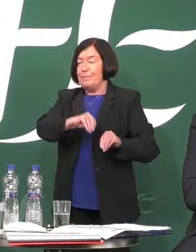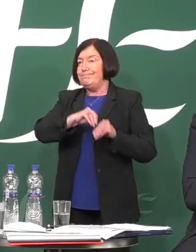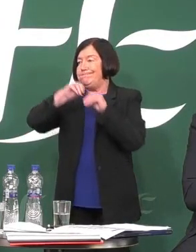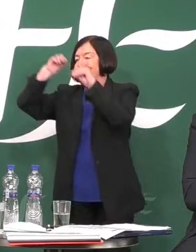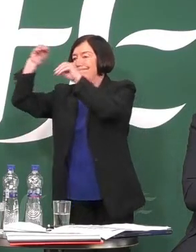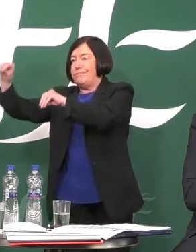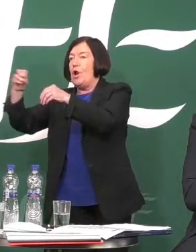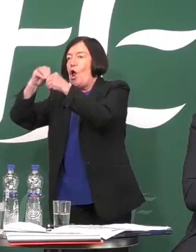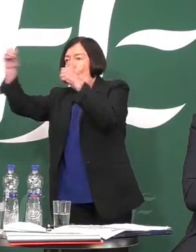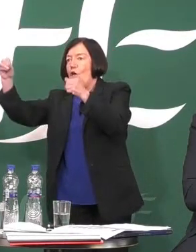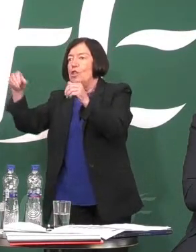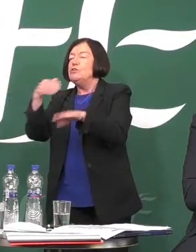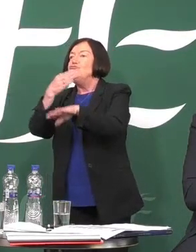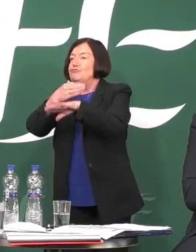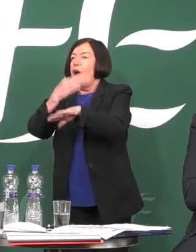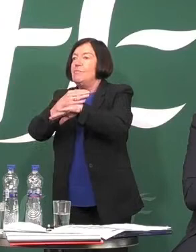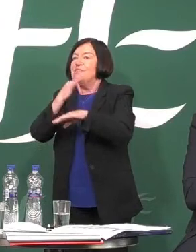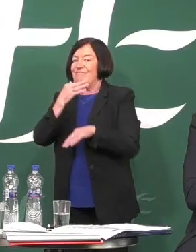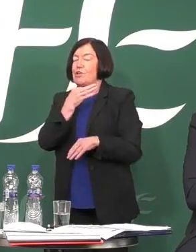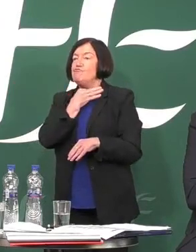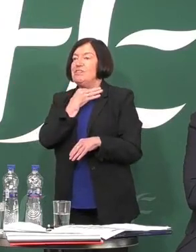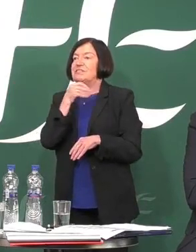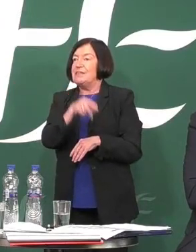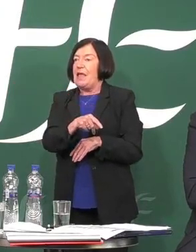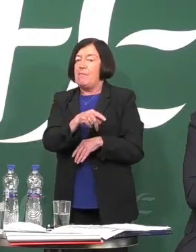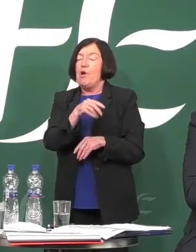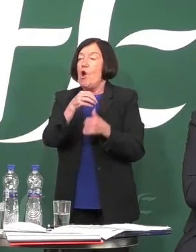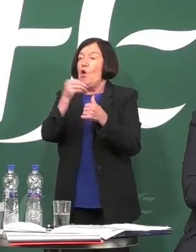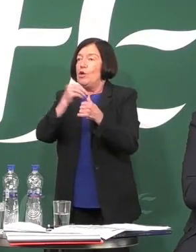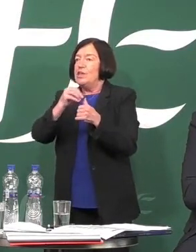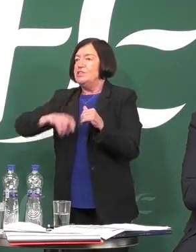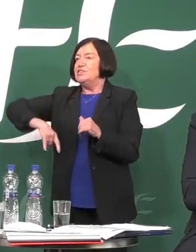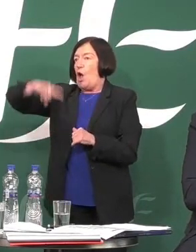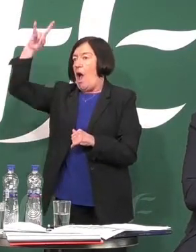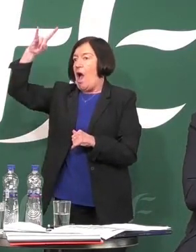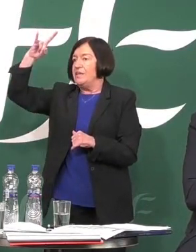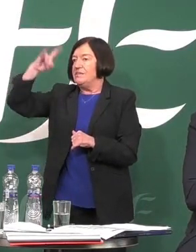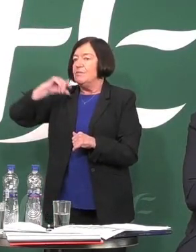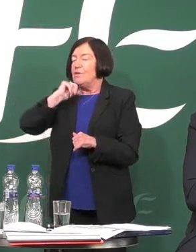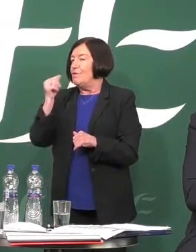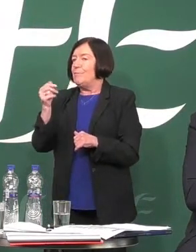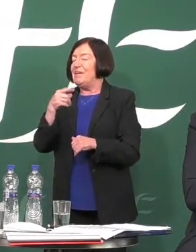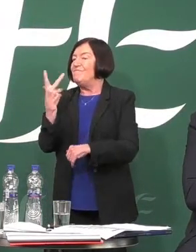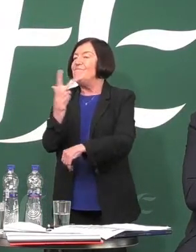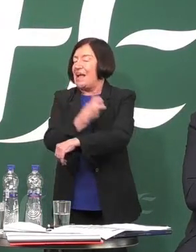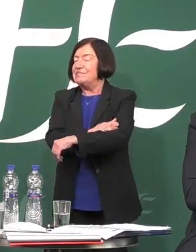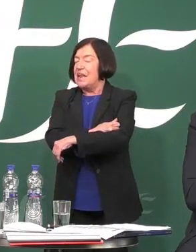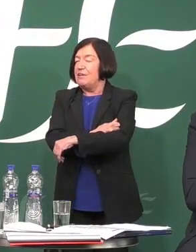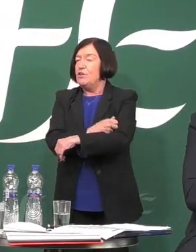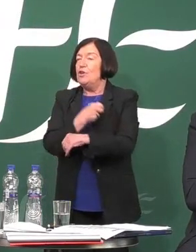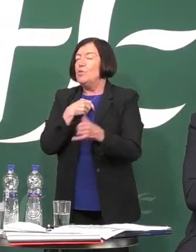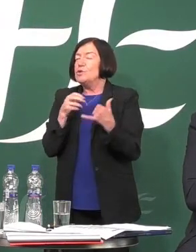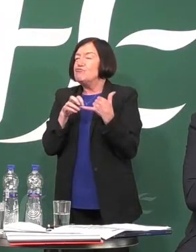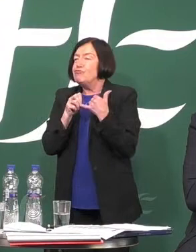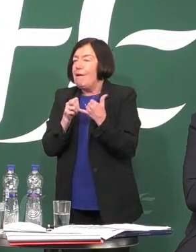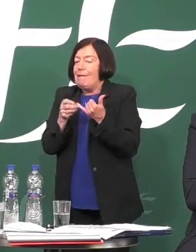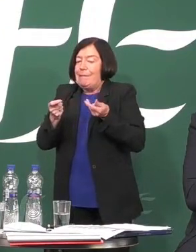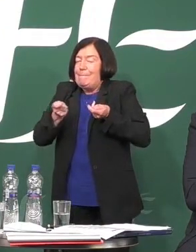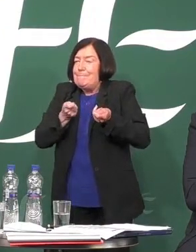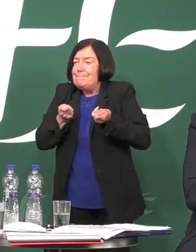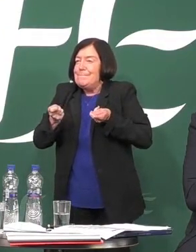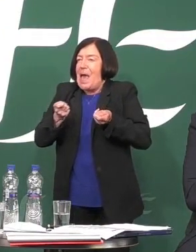at least temporarily, if the risk to them or the risk to others is too high from being unvaccinated. So we're trying to